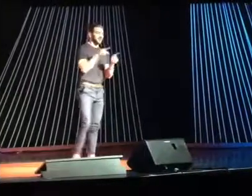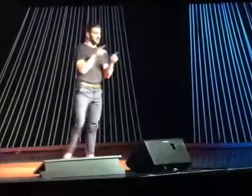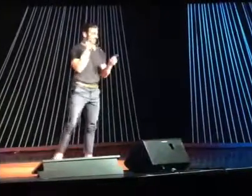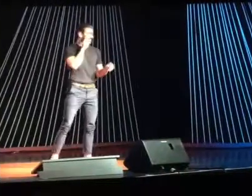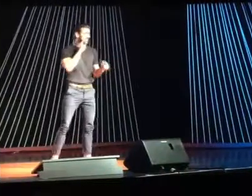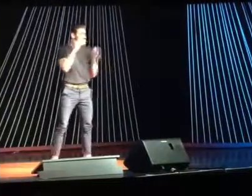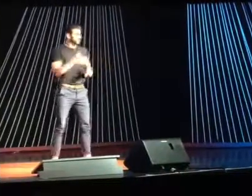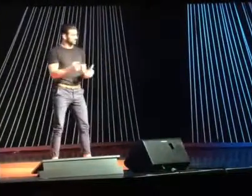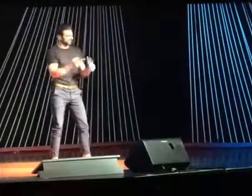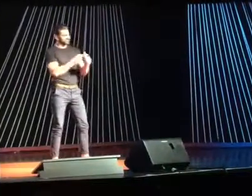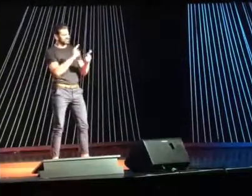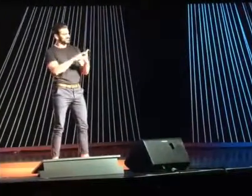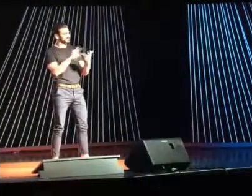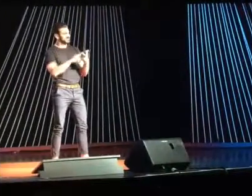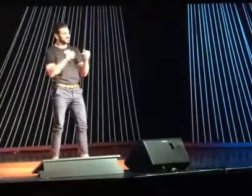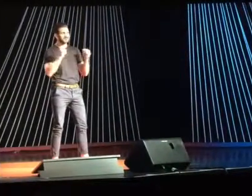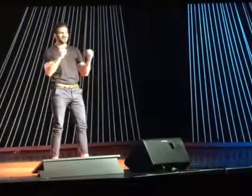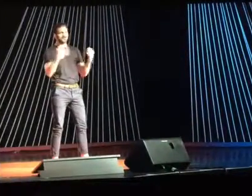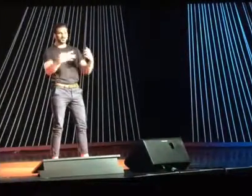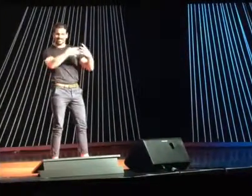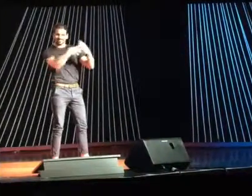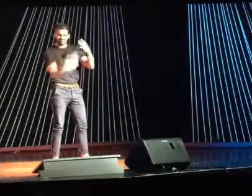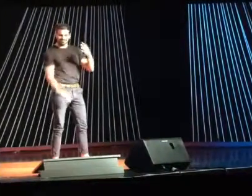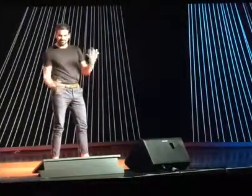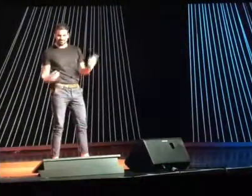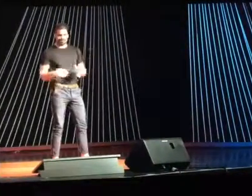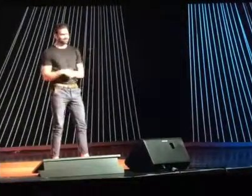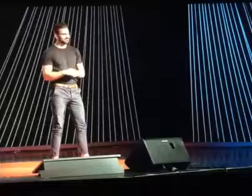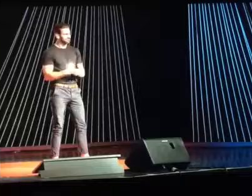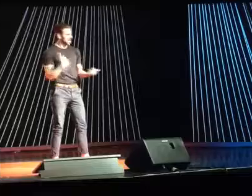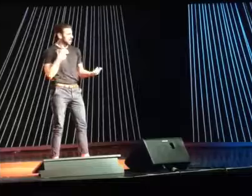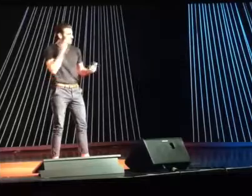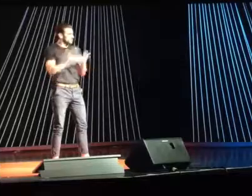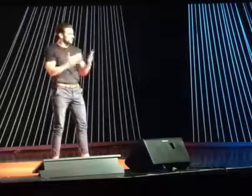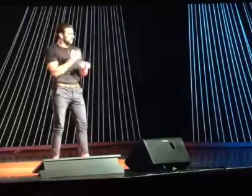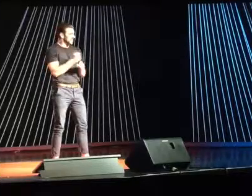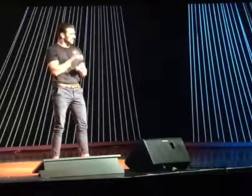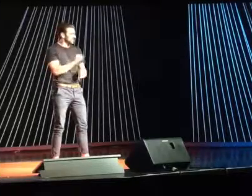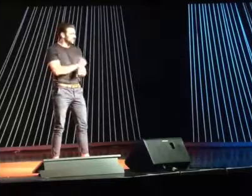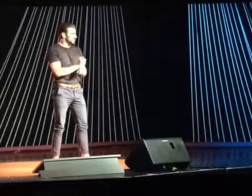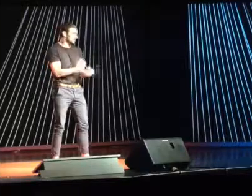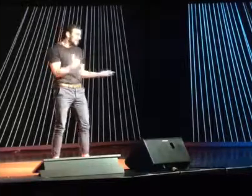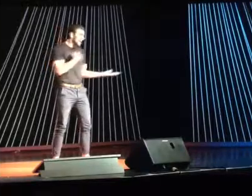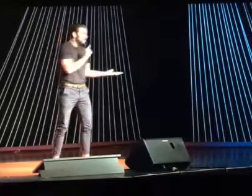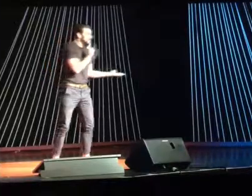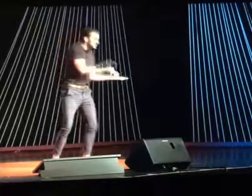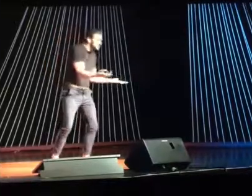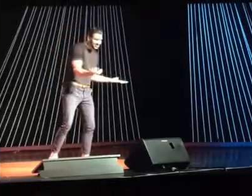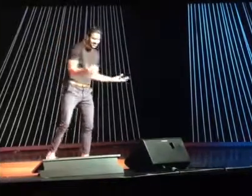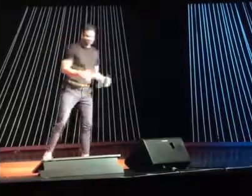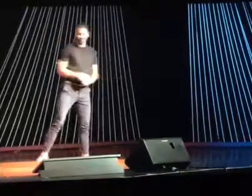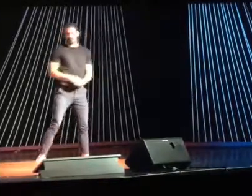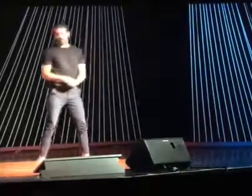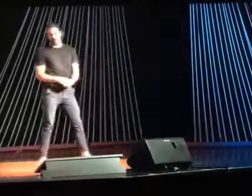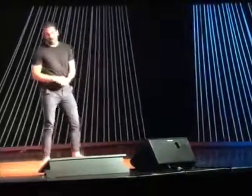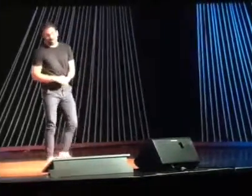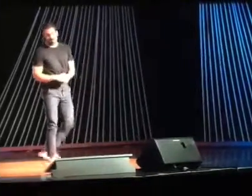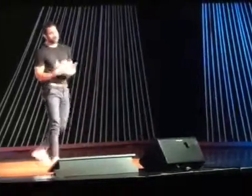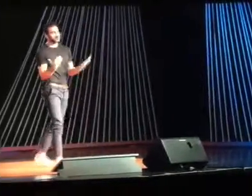And I could tell them all of the many reasons to hire a deaf man because there's multiple. And I'm going to get that